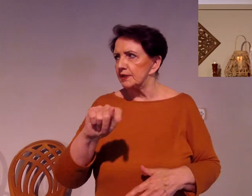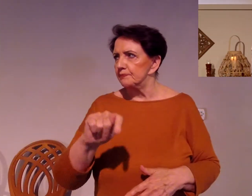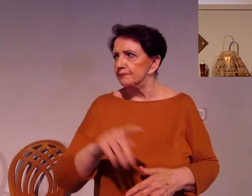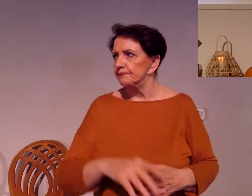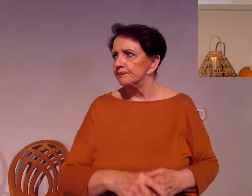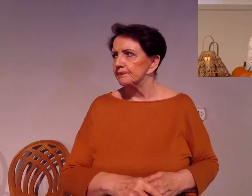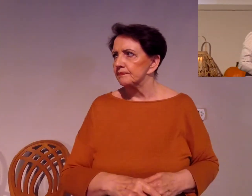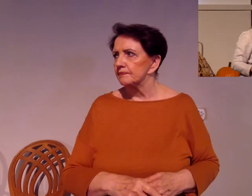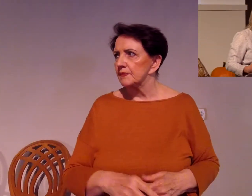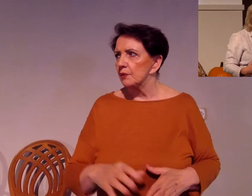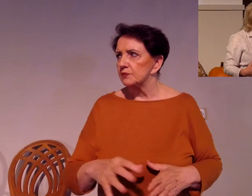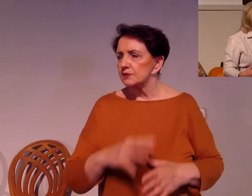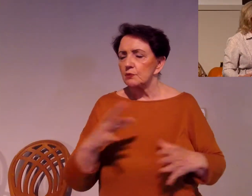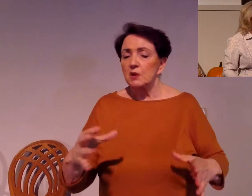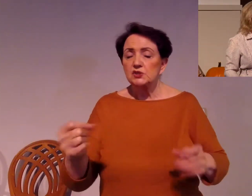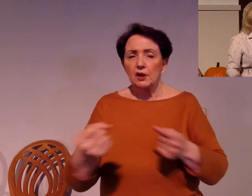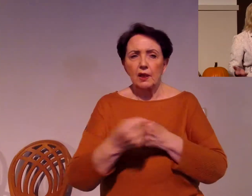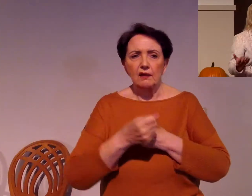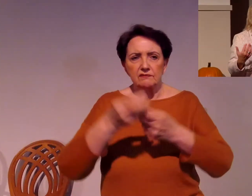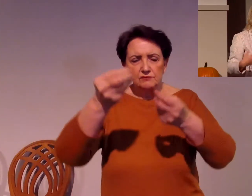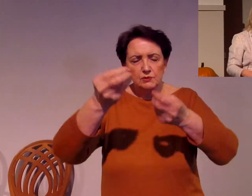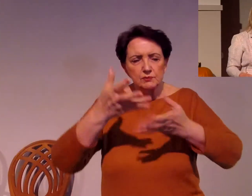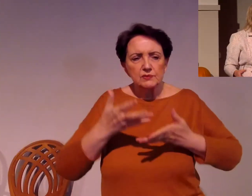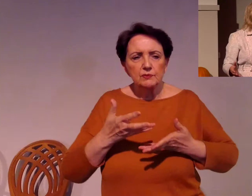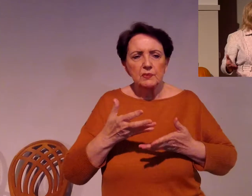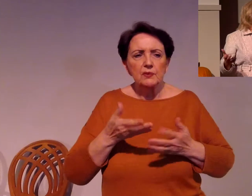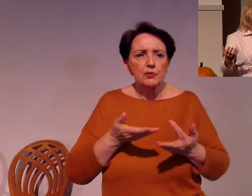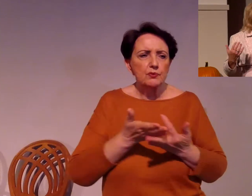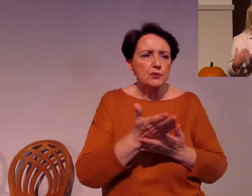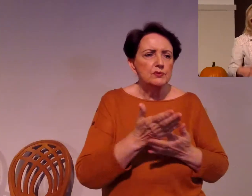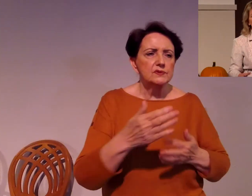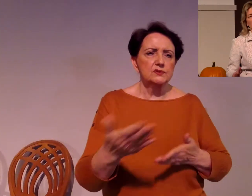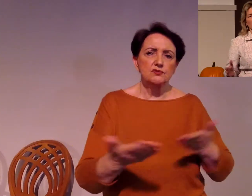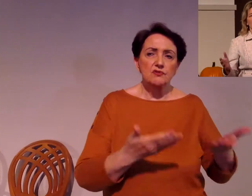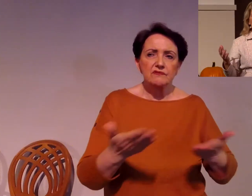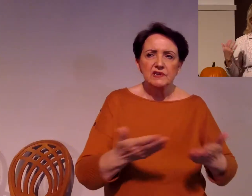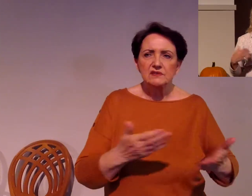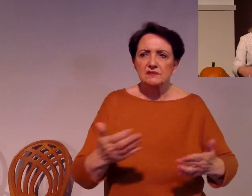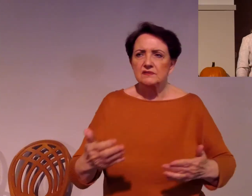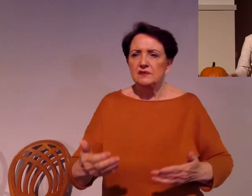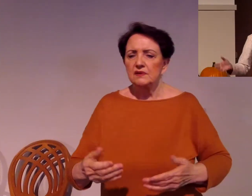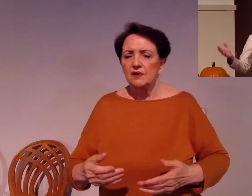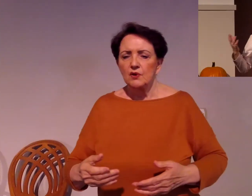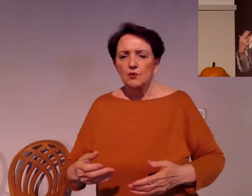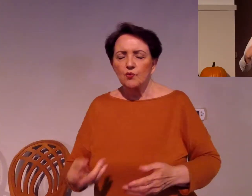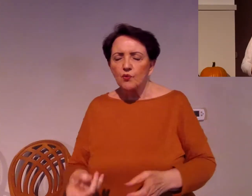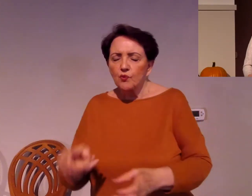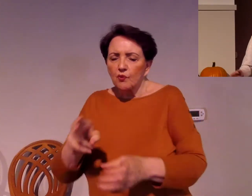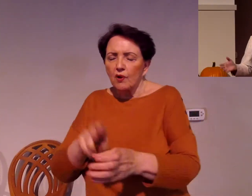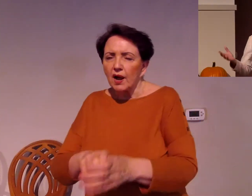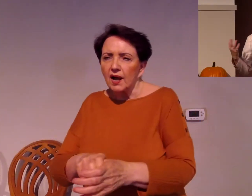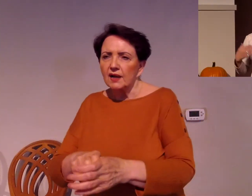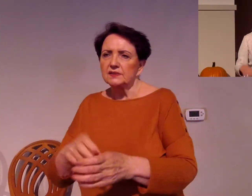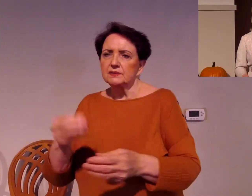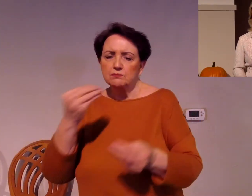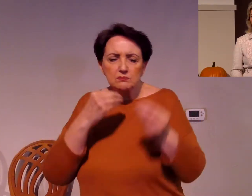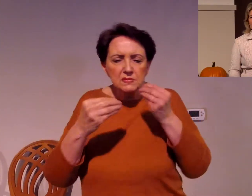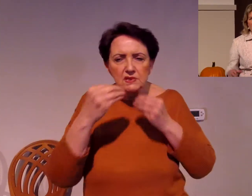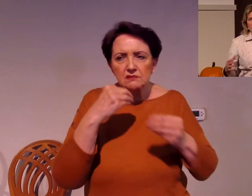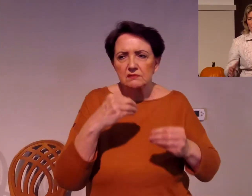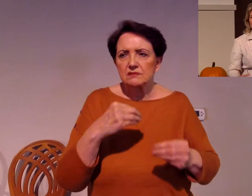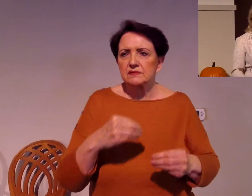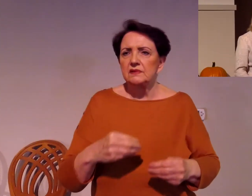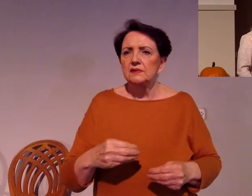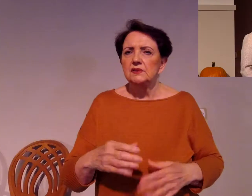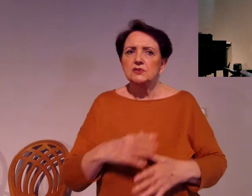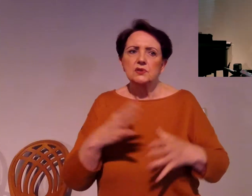much love coming my way through service and offerings of rides and meals and so much love. You know, every